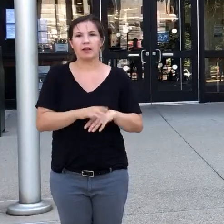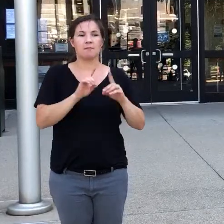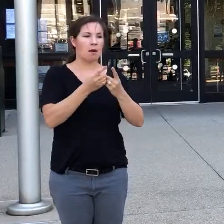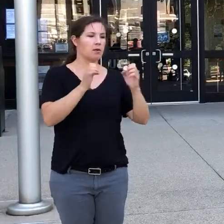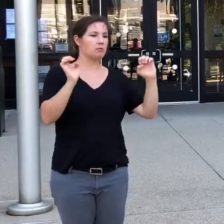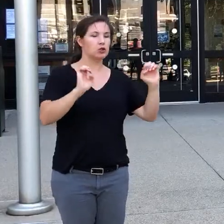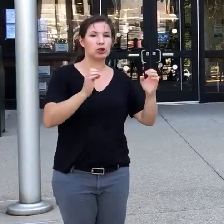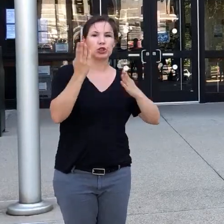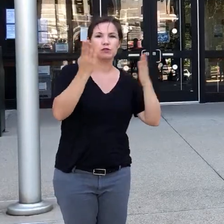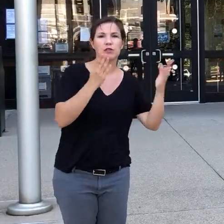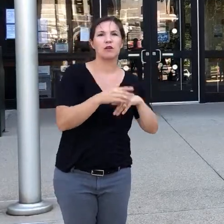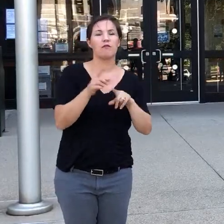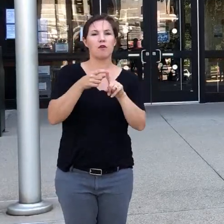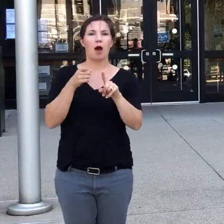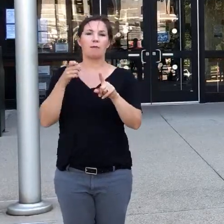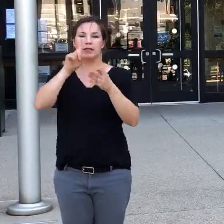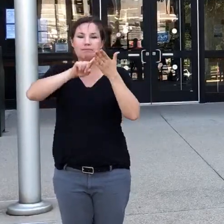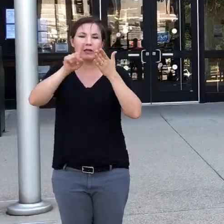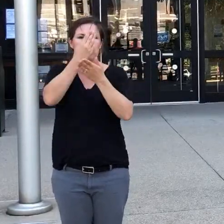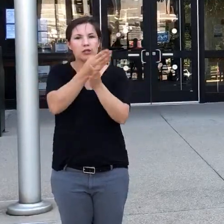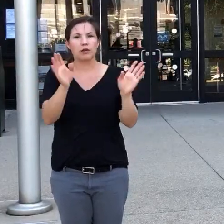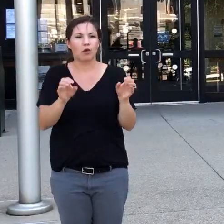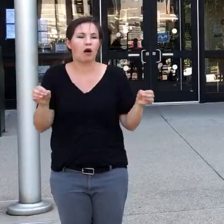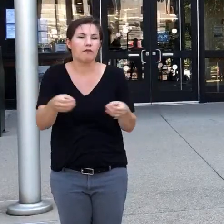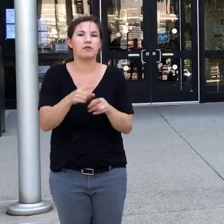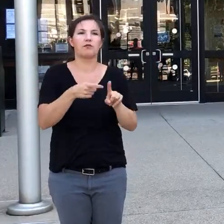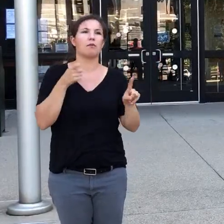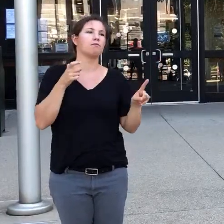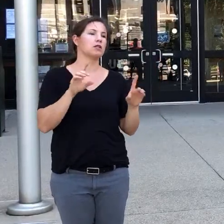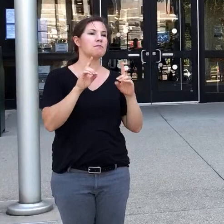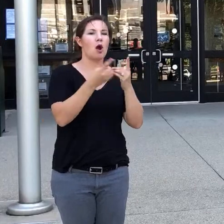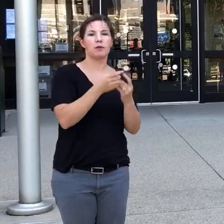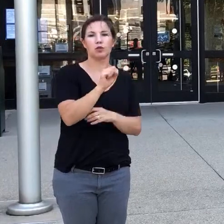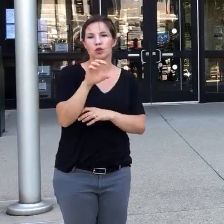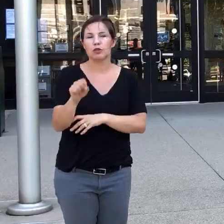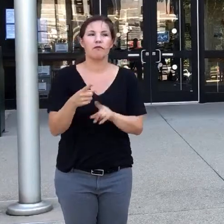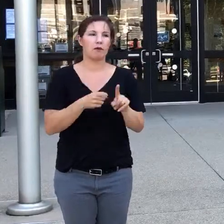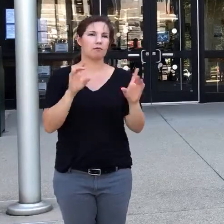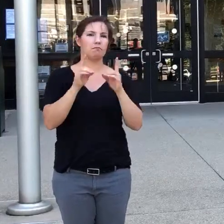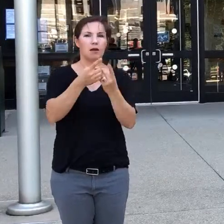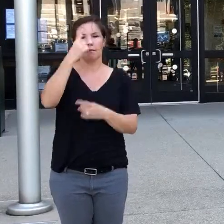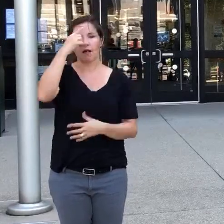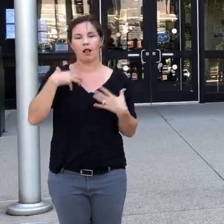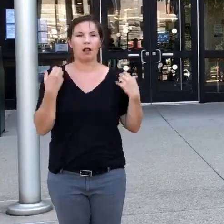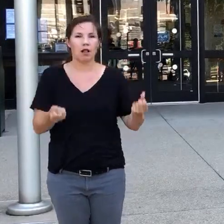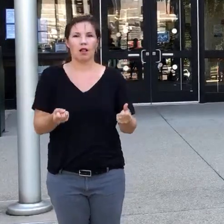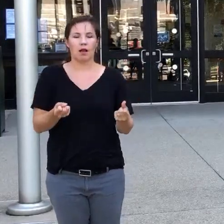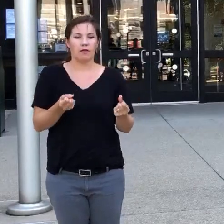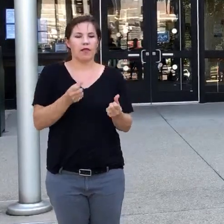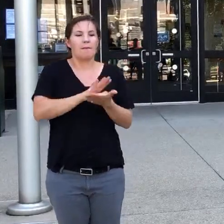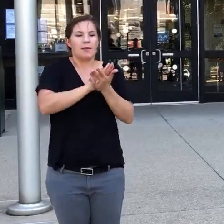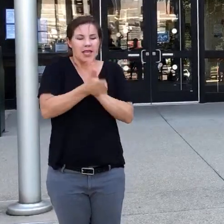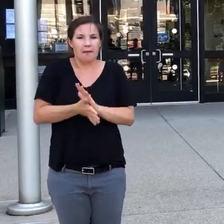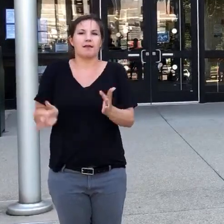the Medicaid Inspector General's office, from the Department of Social Services, from the Department of Mental Health. They all learned how to